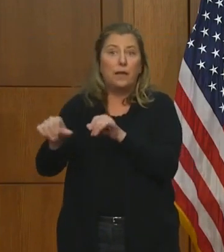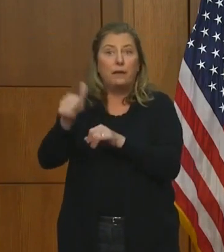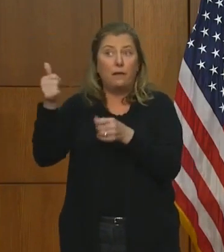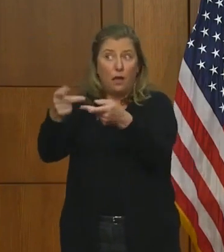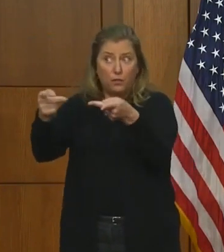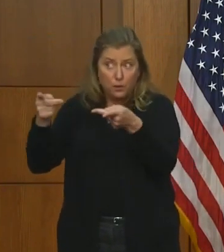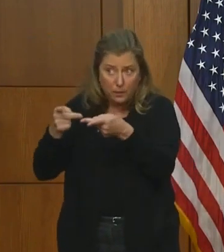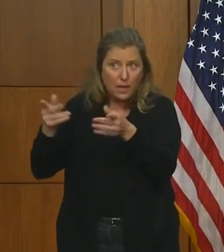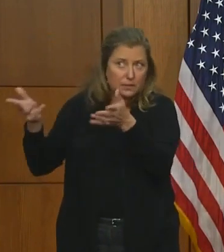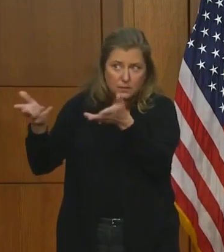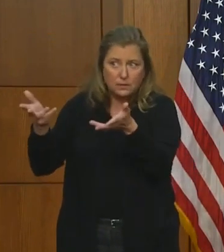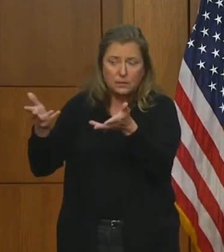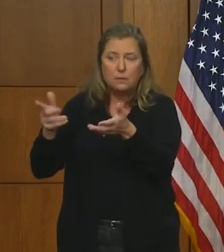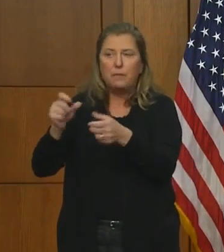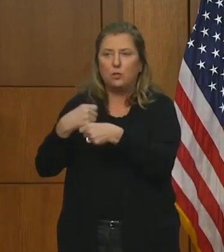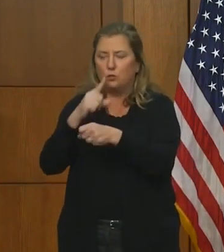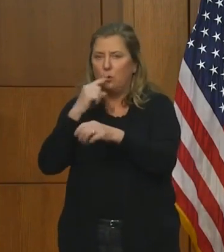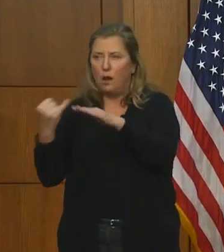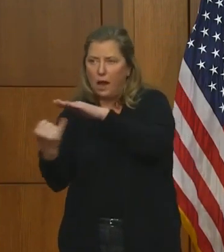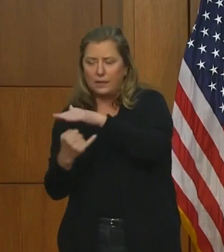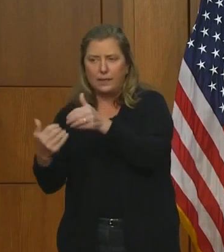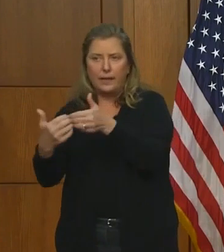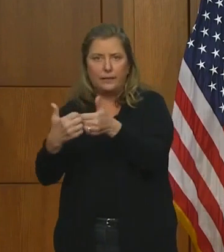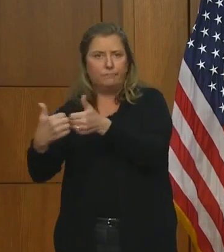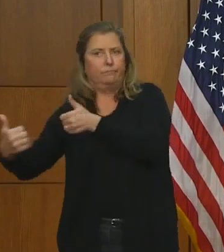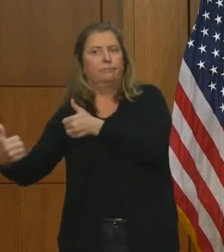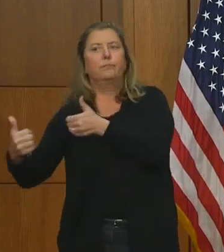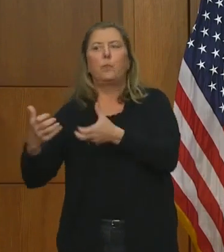domicile in isolation or quarantine, we want